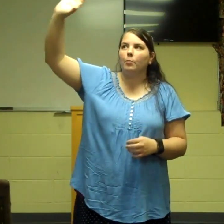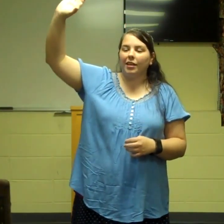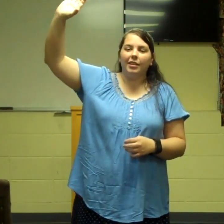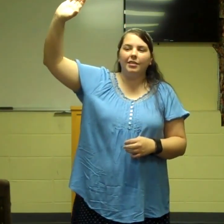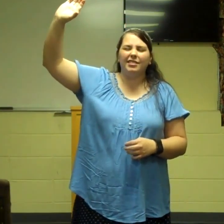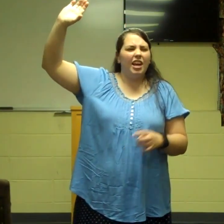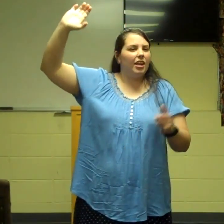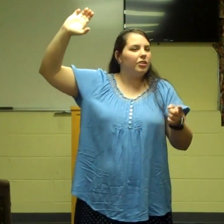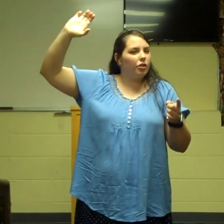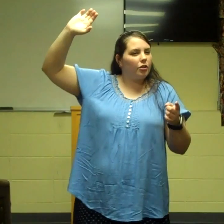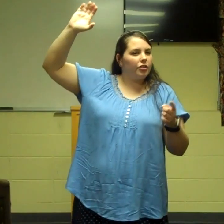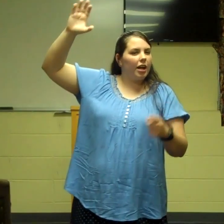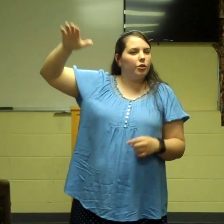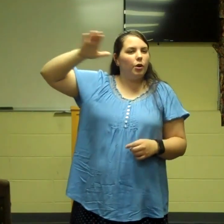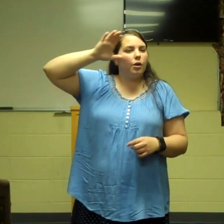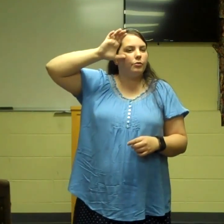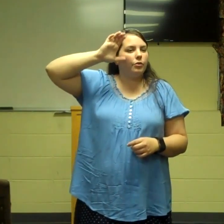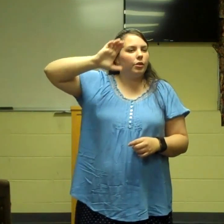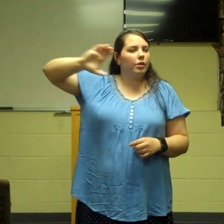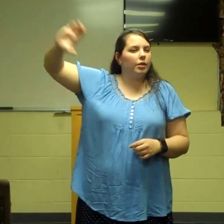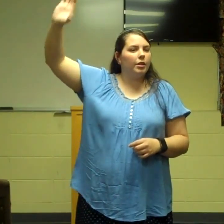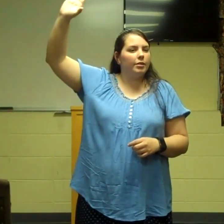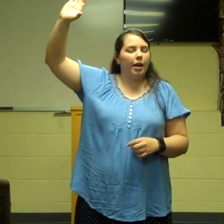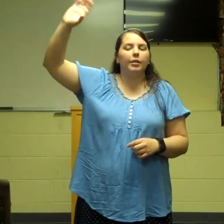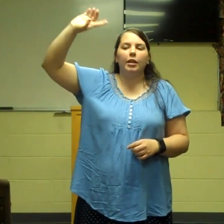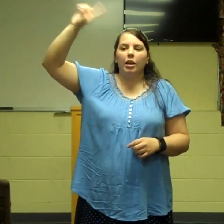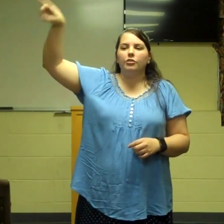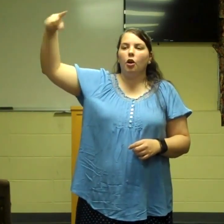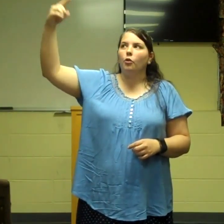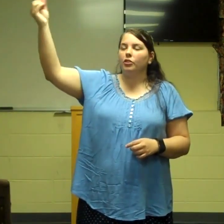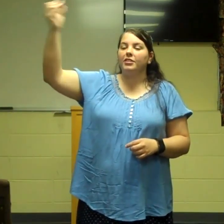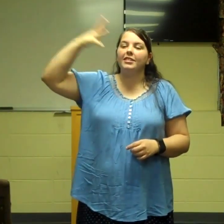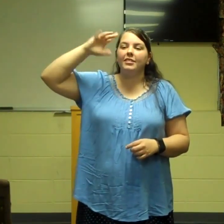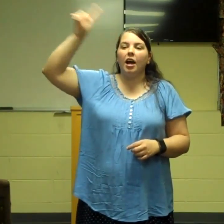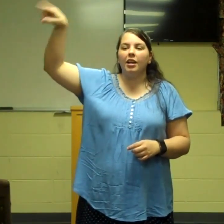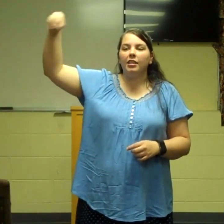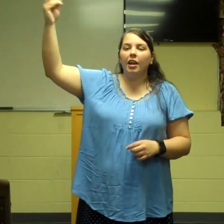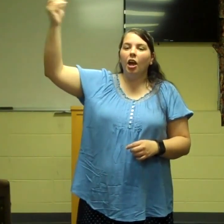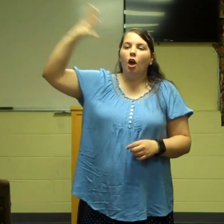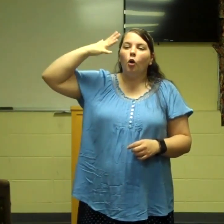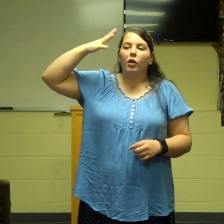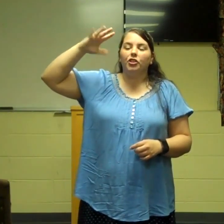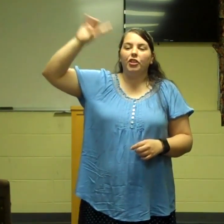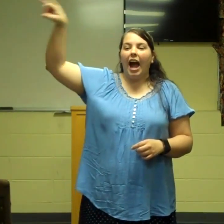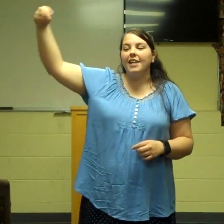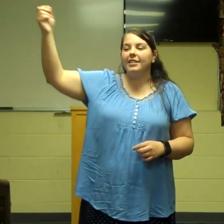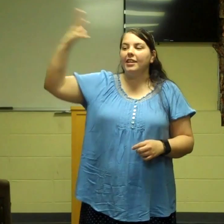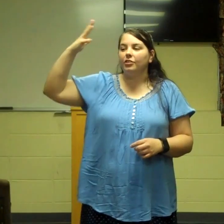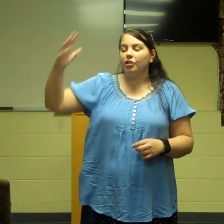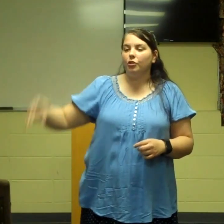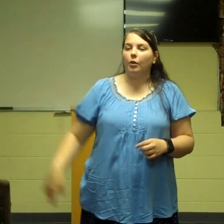up like this. Is there another sign you know of? Sign. So there's this sun, which I tend to use that